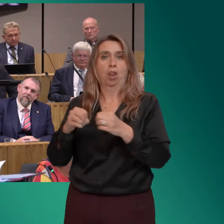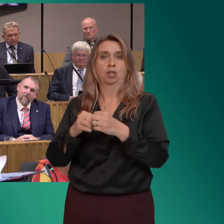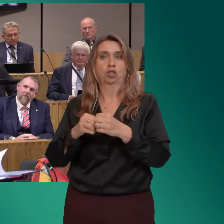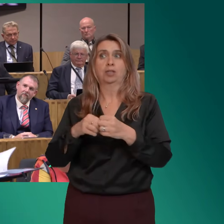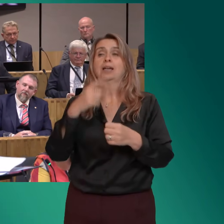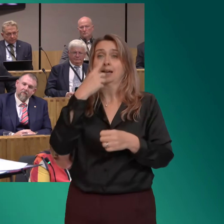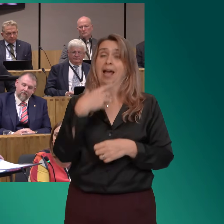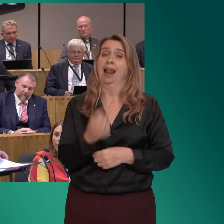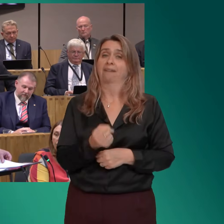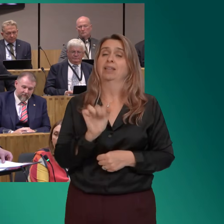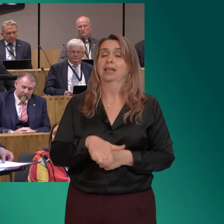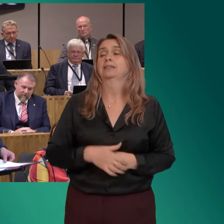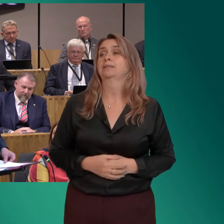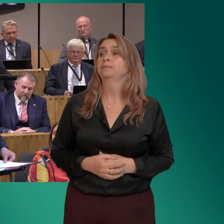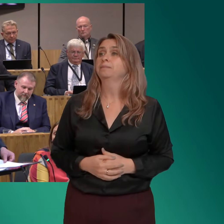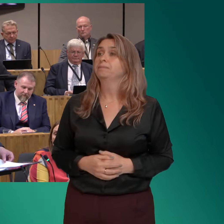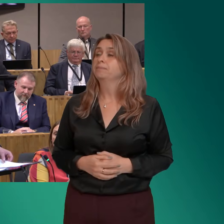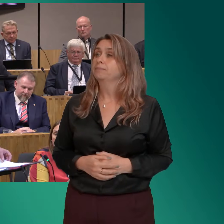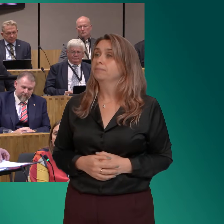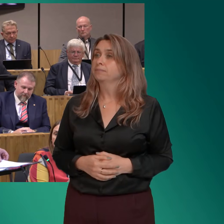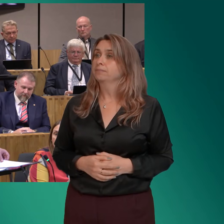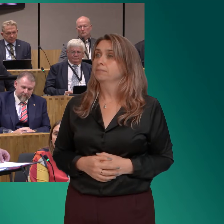available.